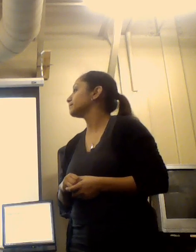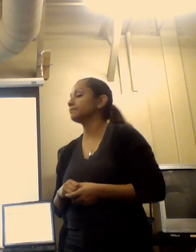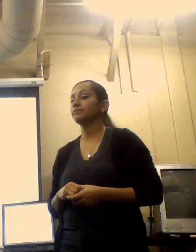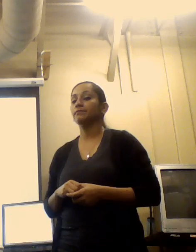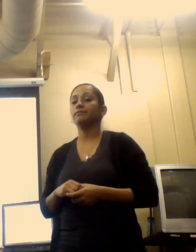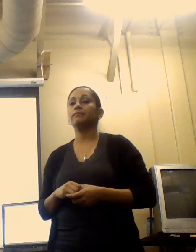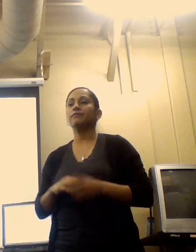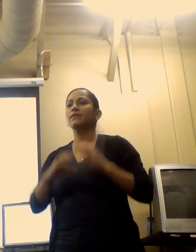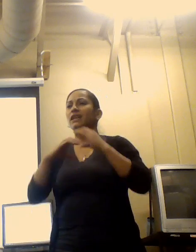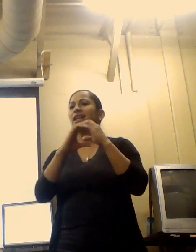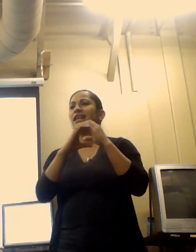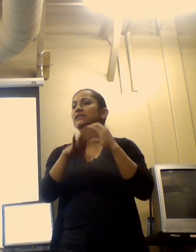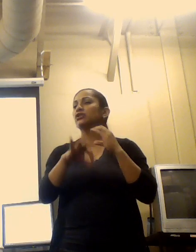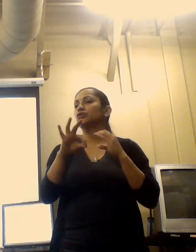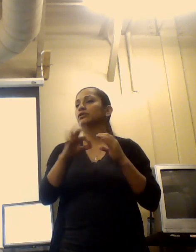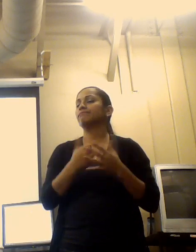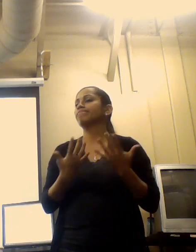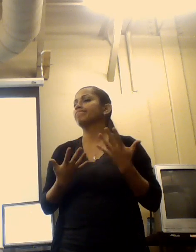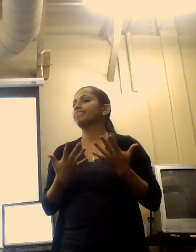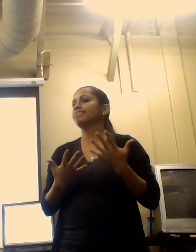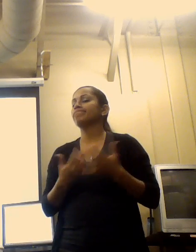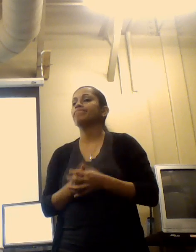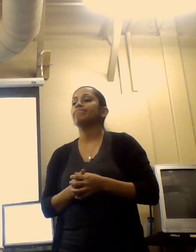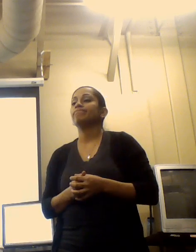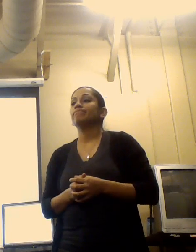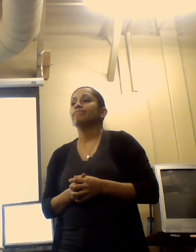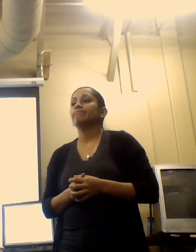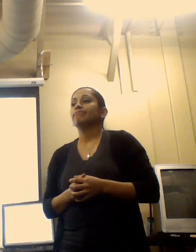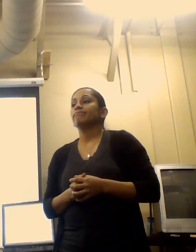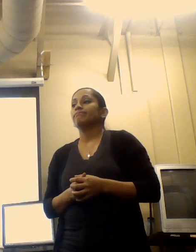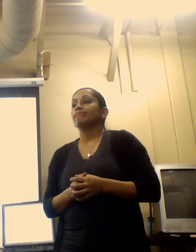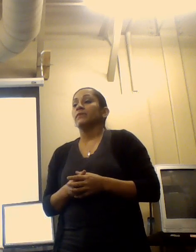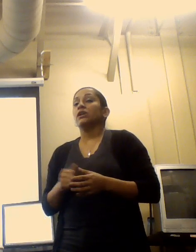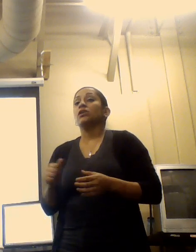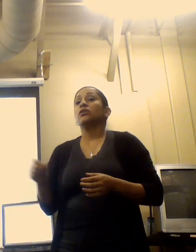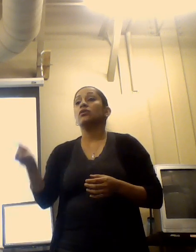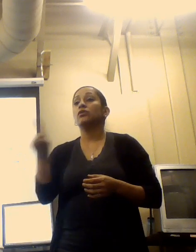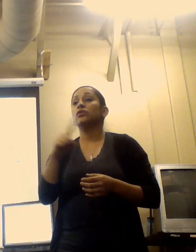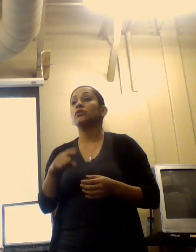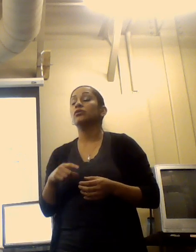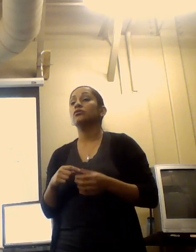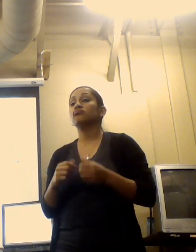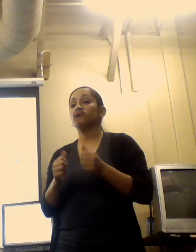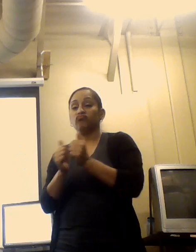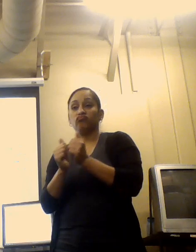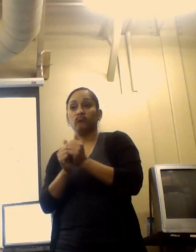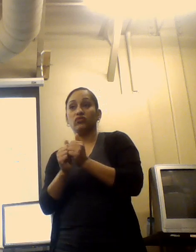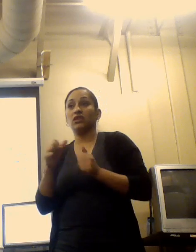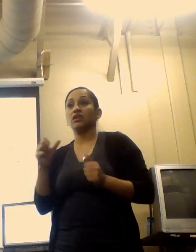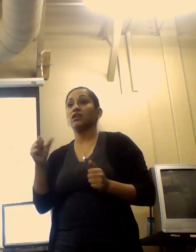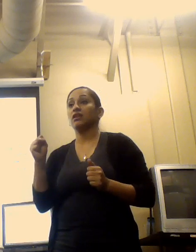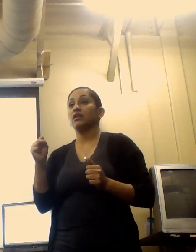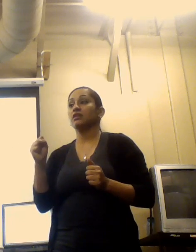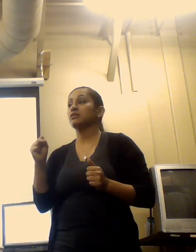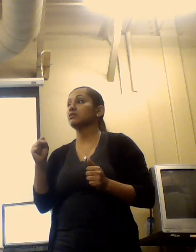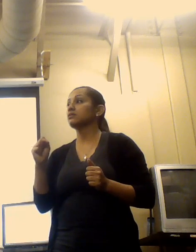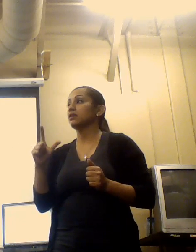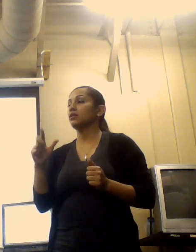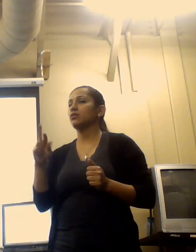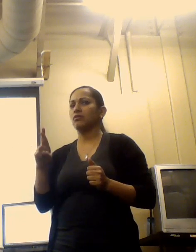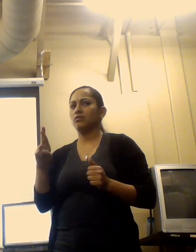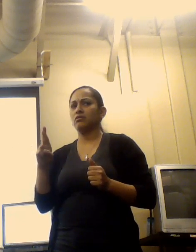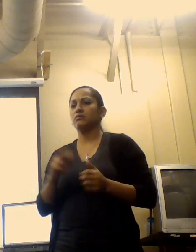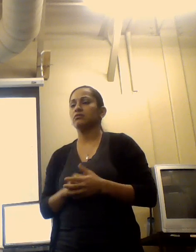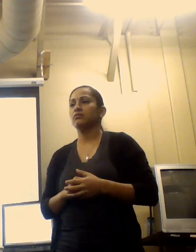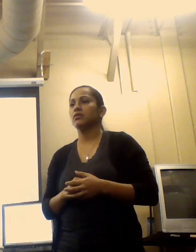Okay, lens choice. For those of you with SLRs, or even, again, your smartphone, your smartphone typically has